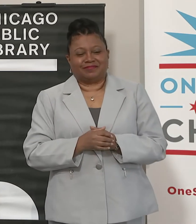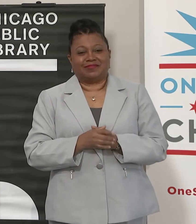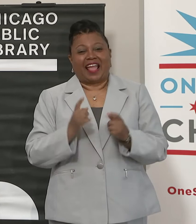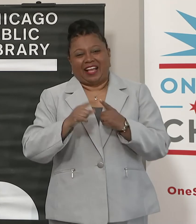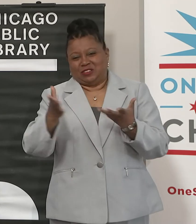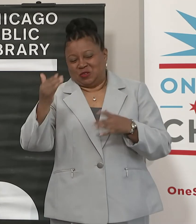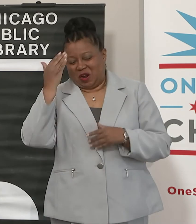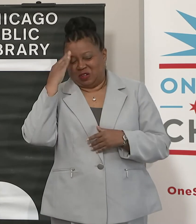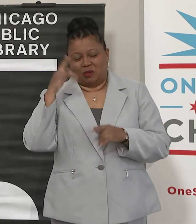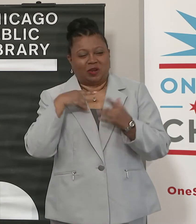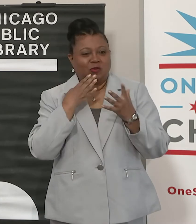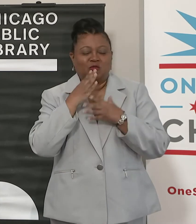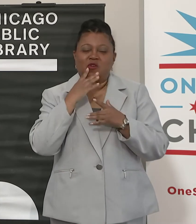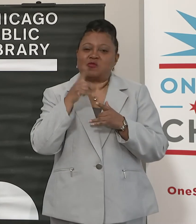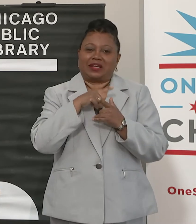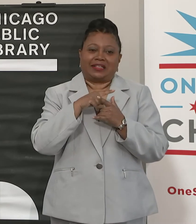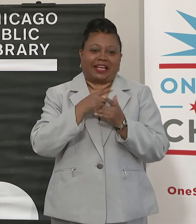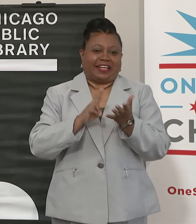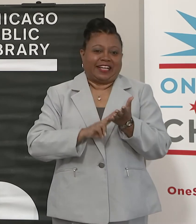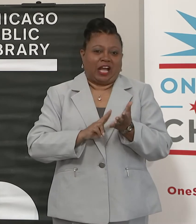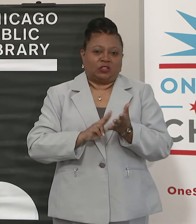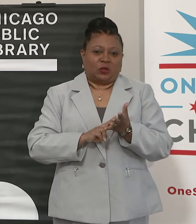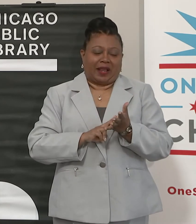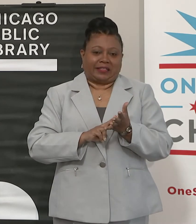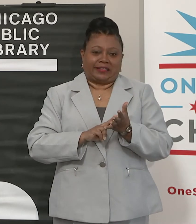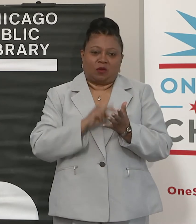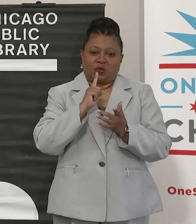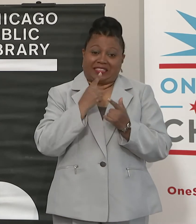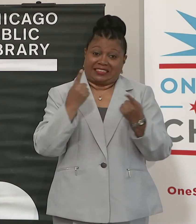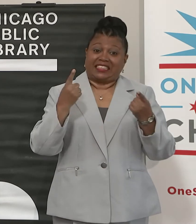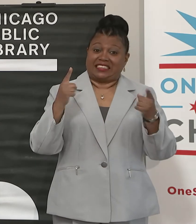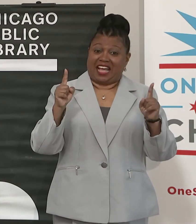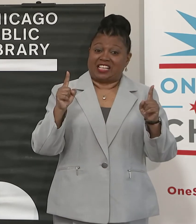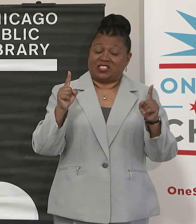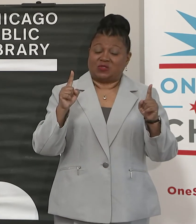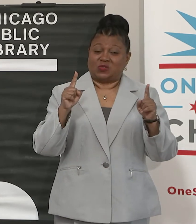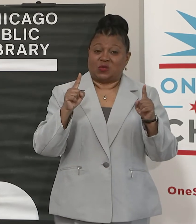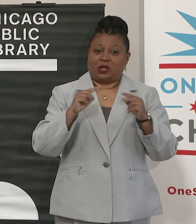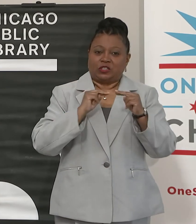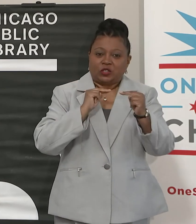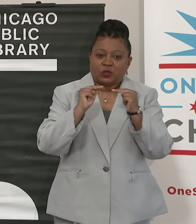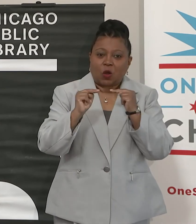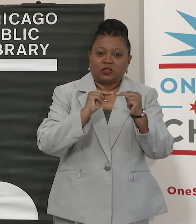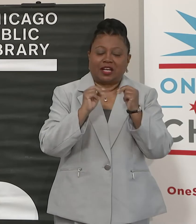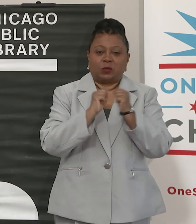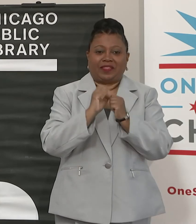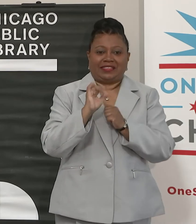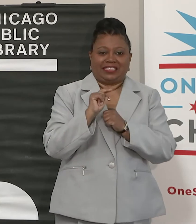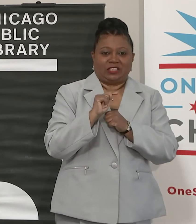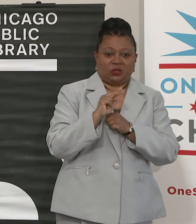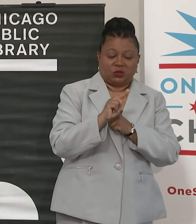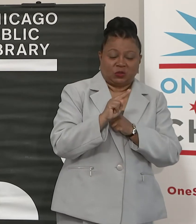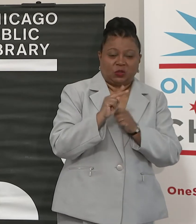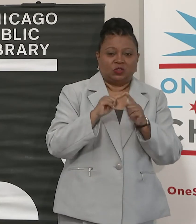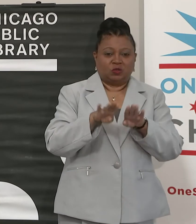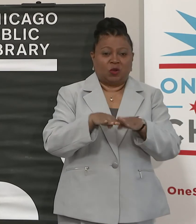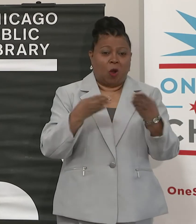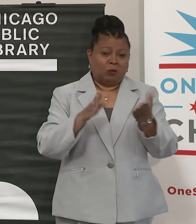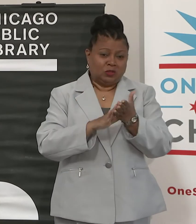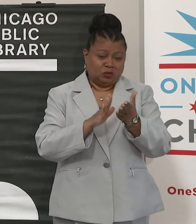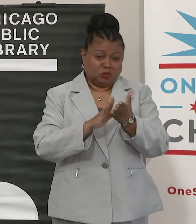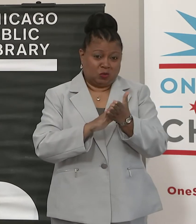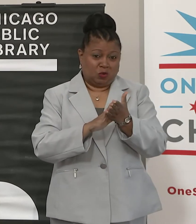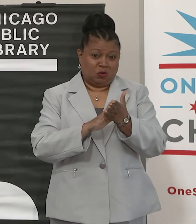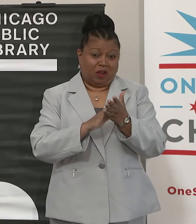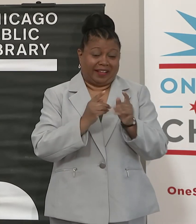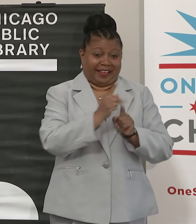as you know, we went through a very protracted but ultimately successful negotiation with the CTU to reopen schools for